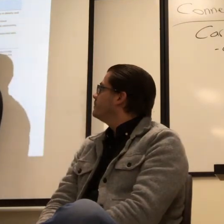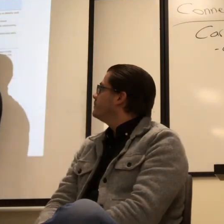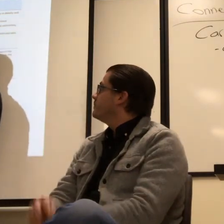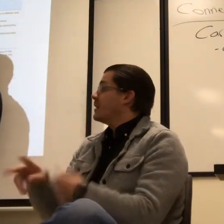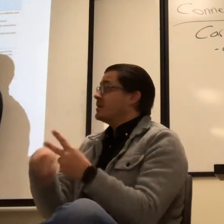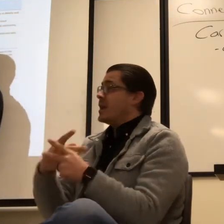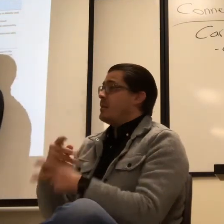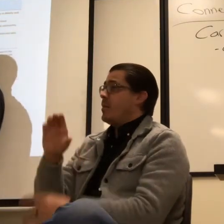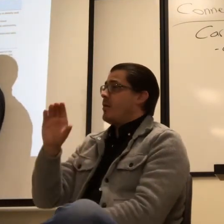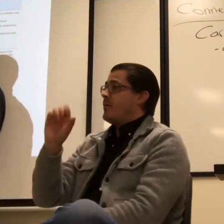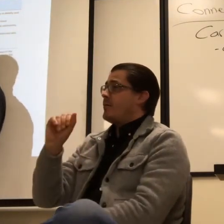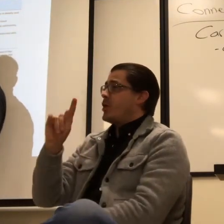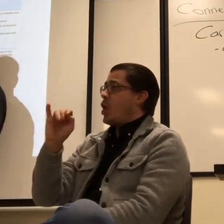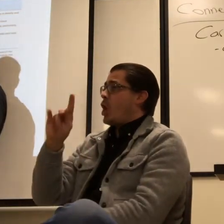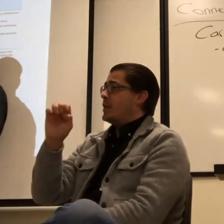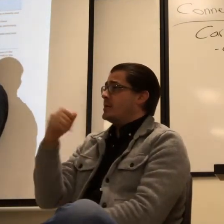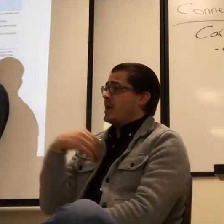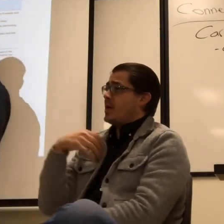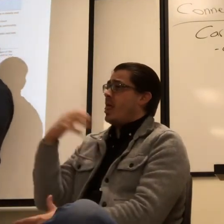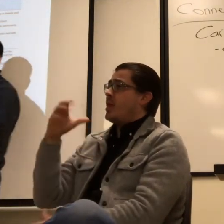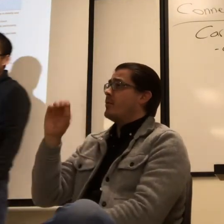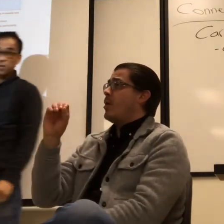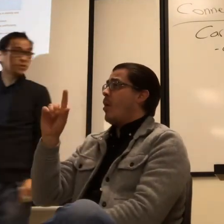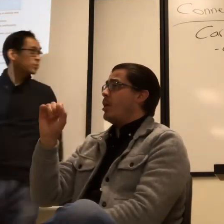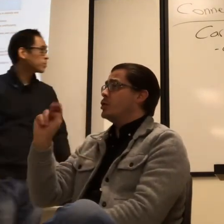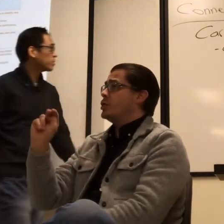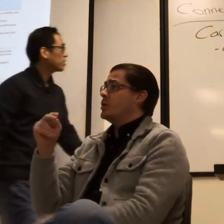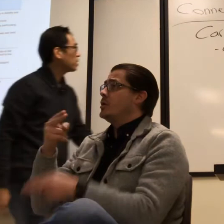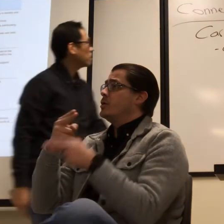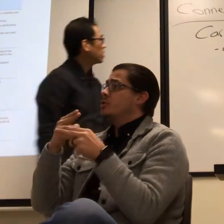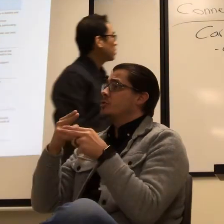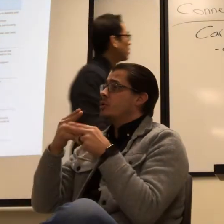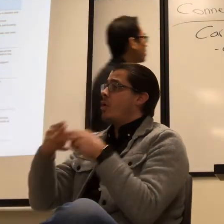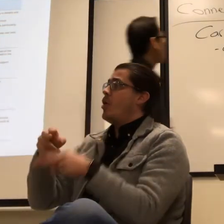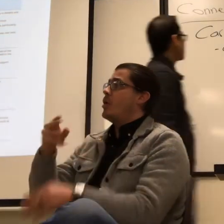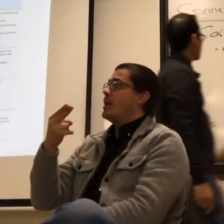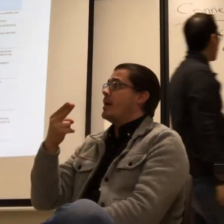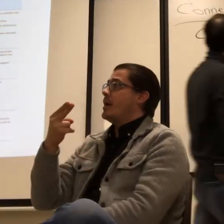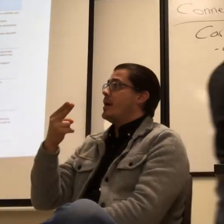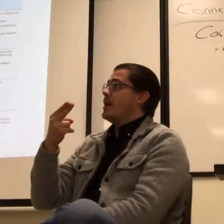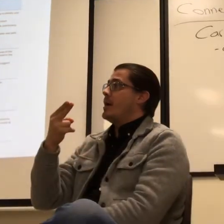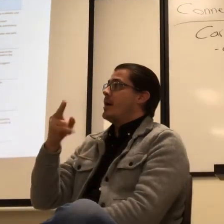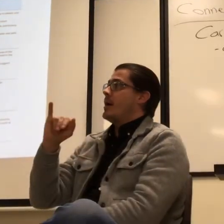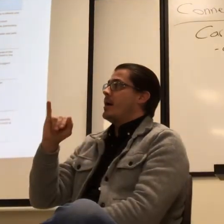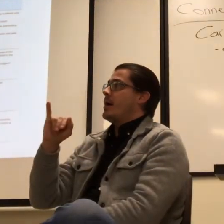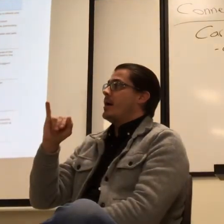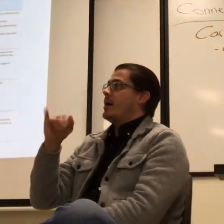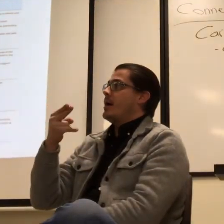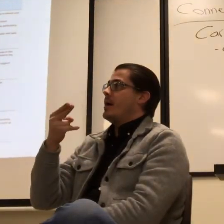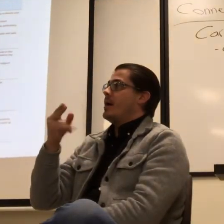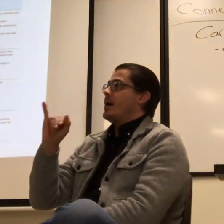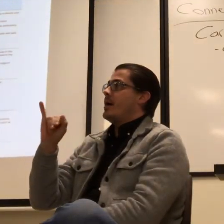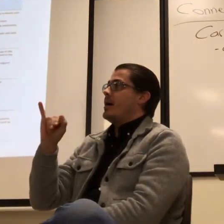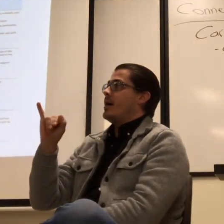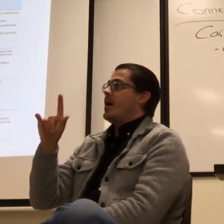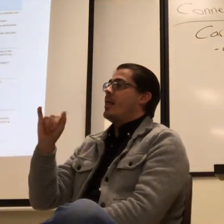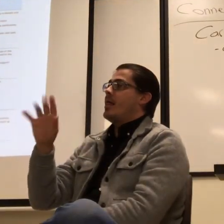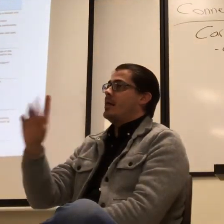cartilage that has a lot of collagen is this first one here called a hyaline cartilage. So collagen fibers